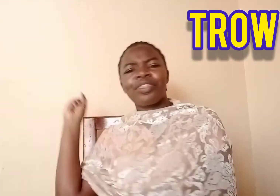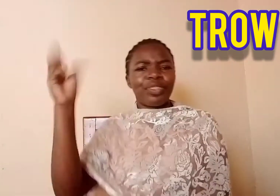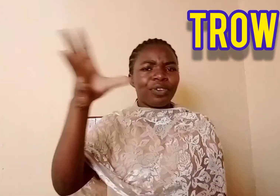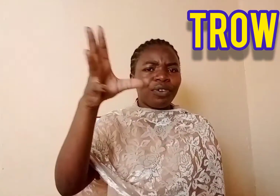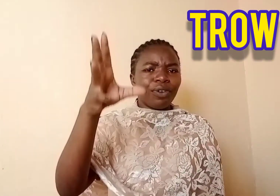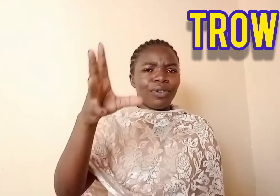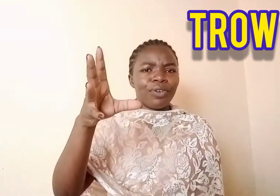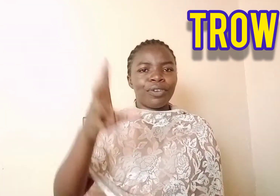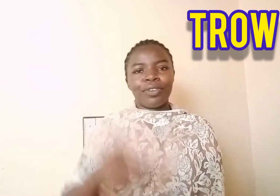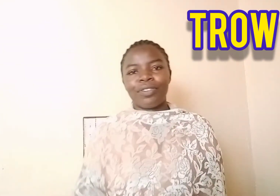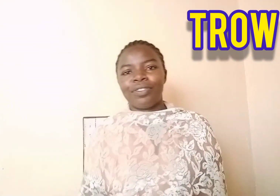Throw.